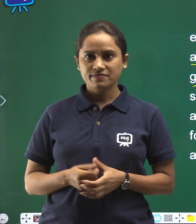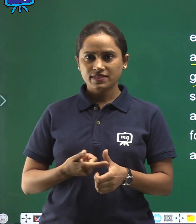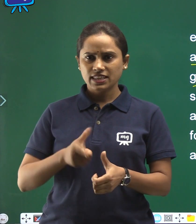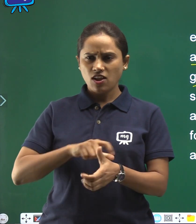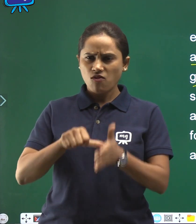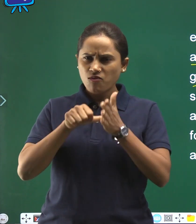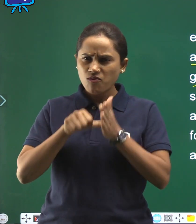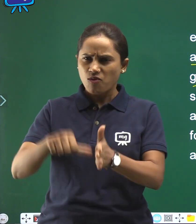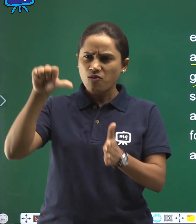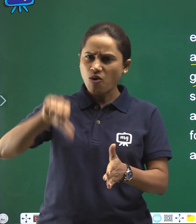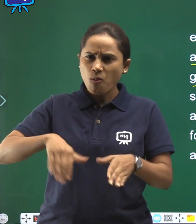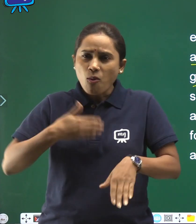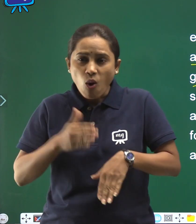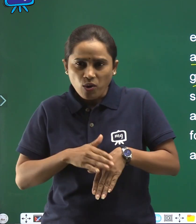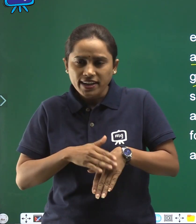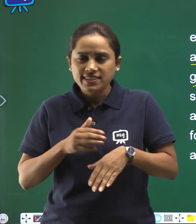from ordeals